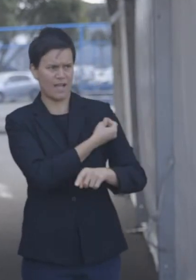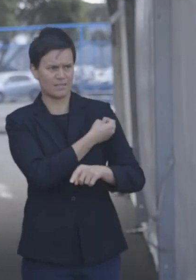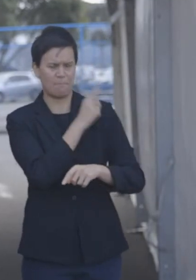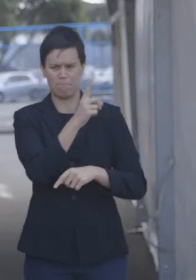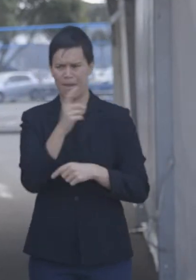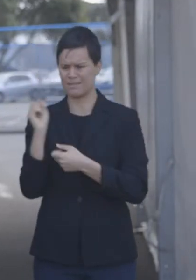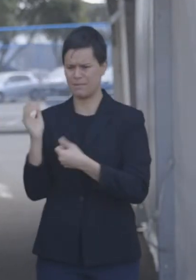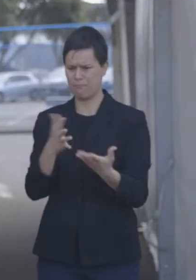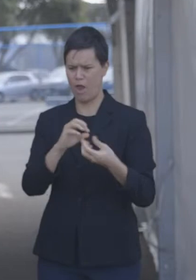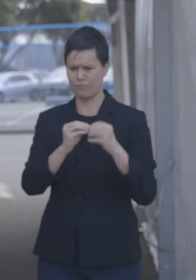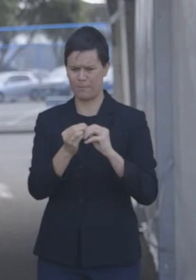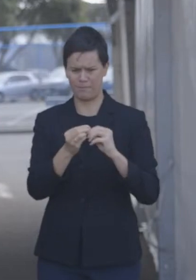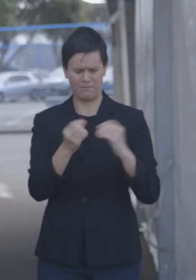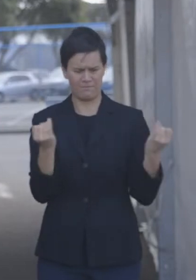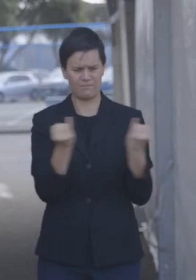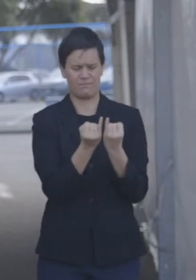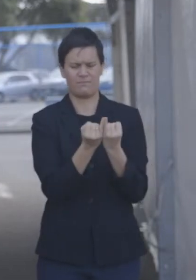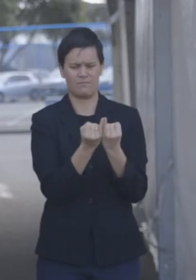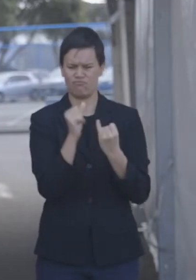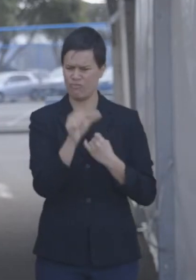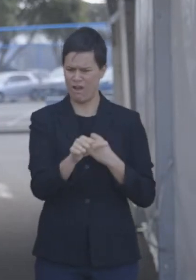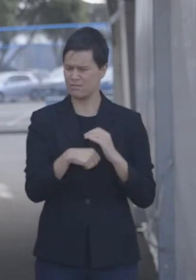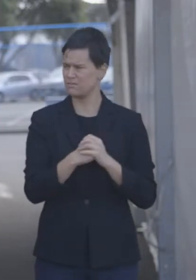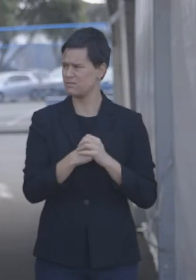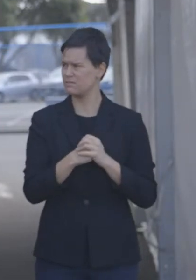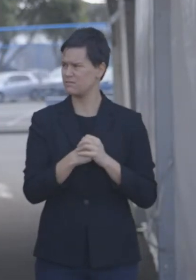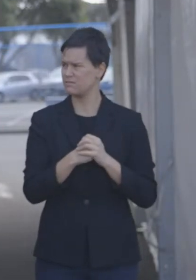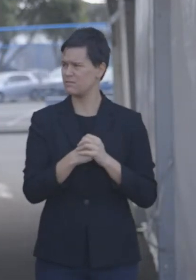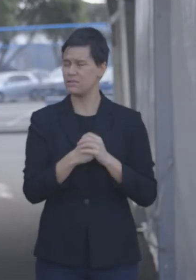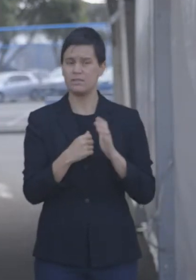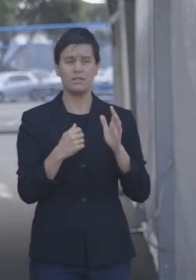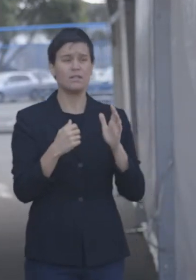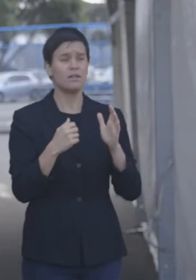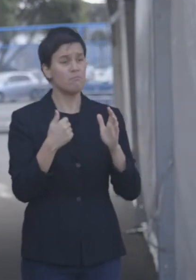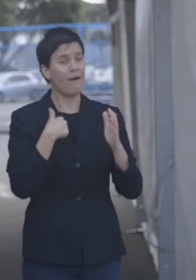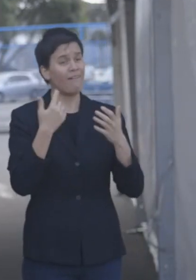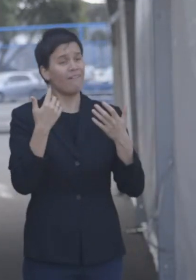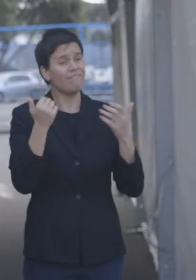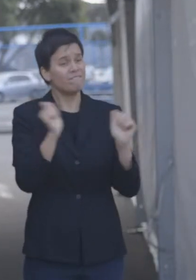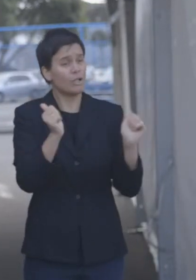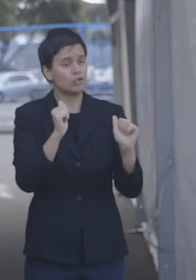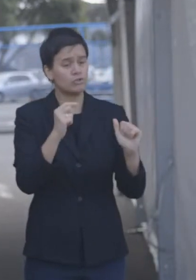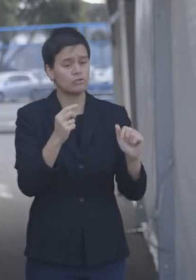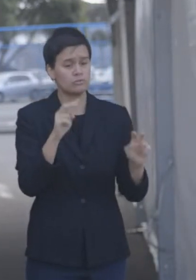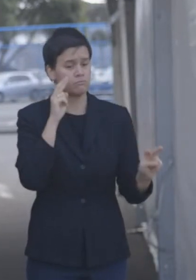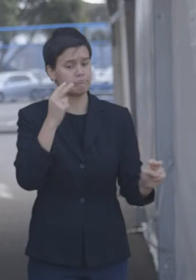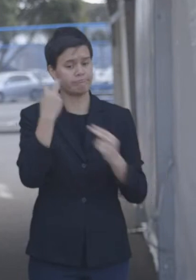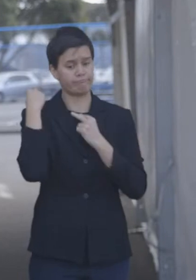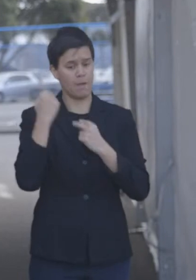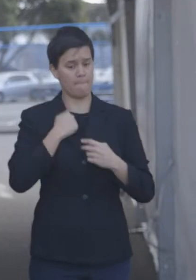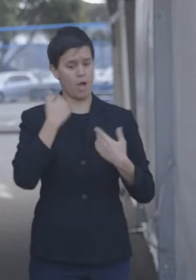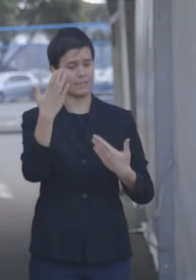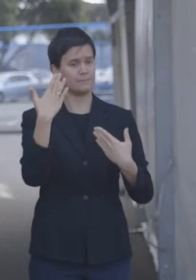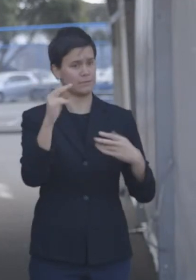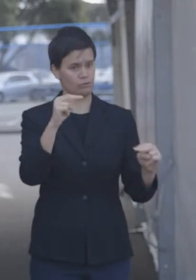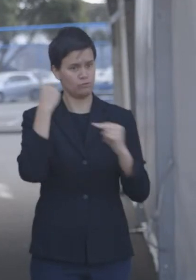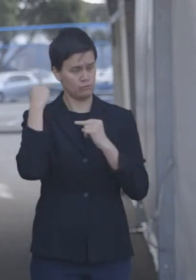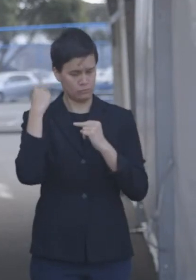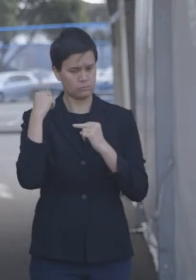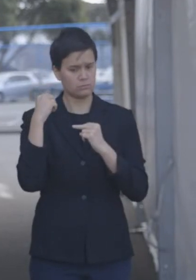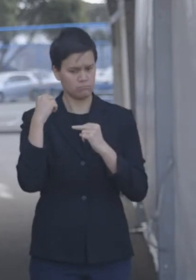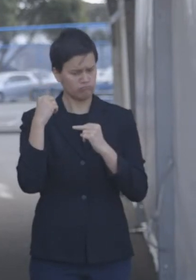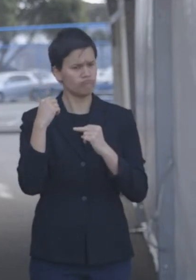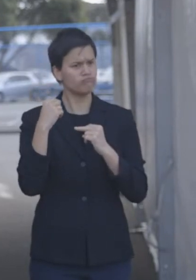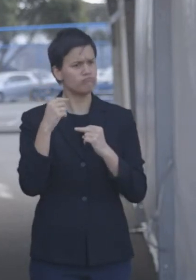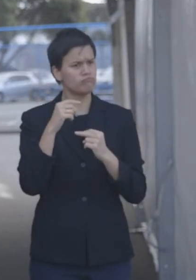I don't think there was a discrepancy. We've gone back and looked at what we were saying. We were clear about the challenge with distribution.